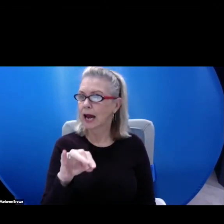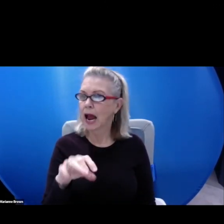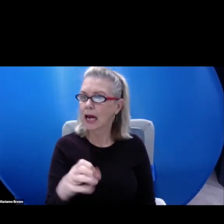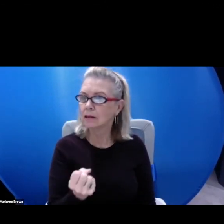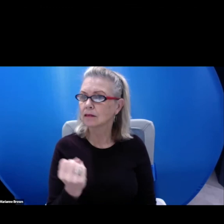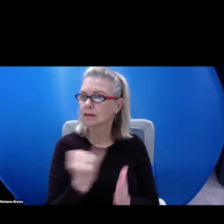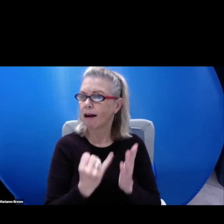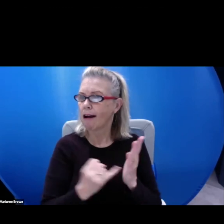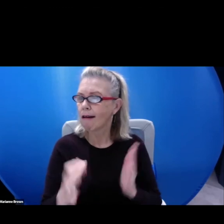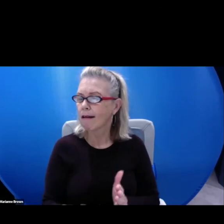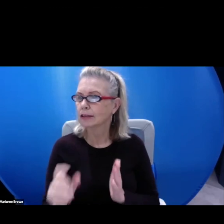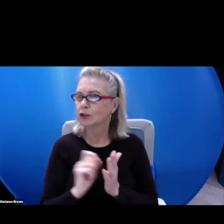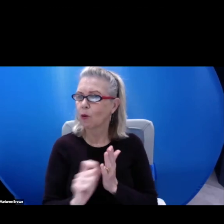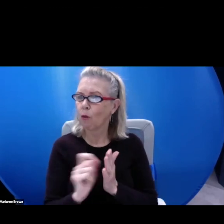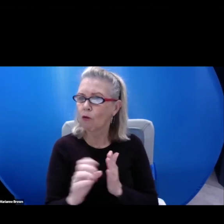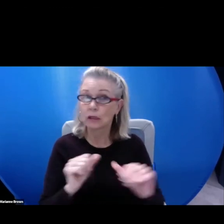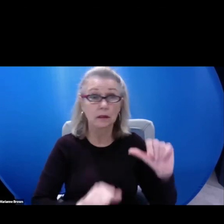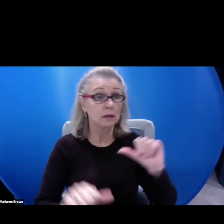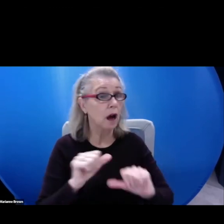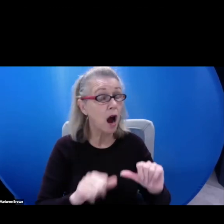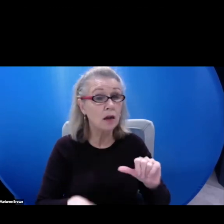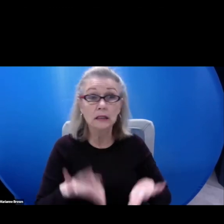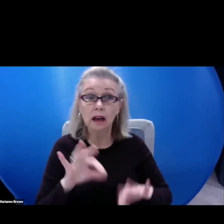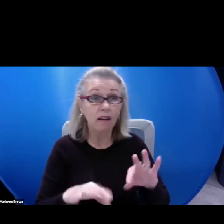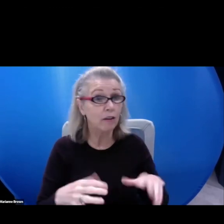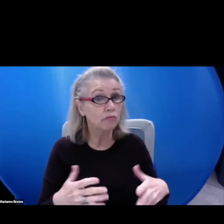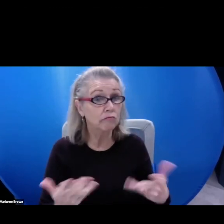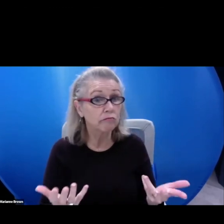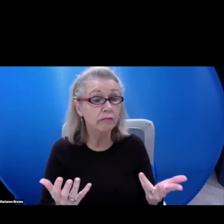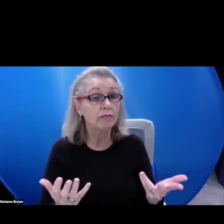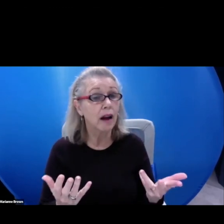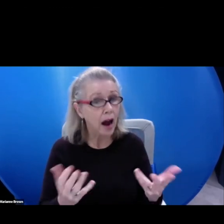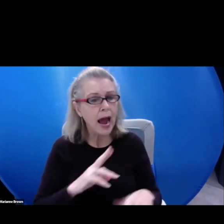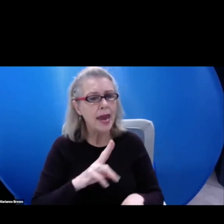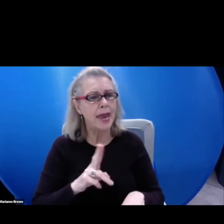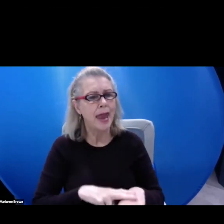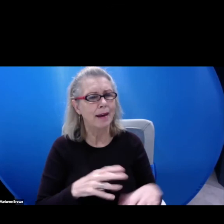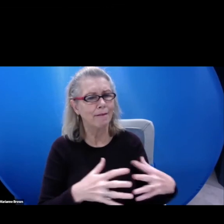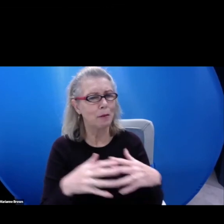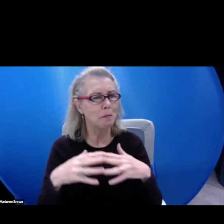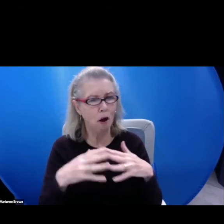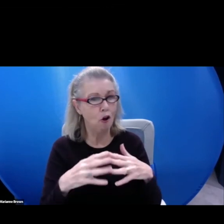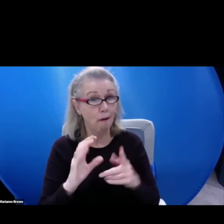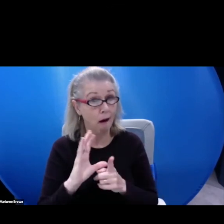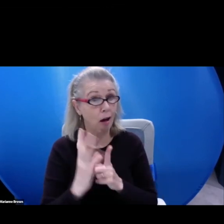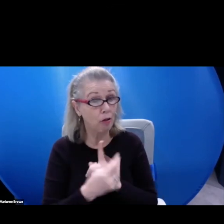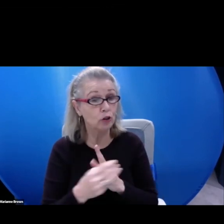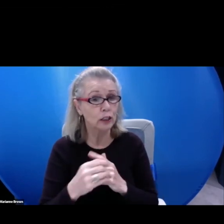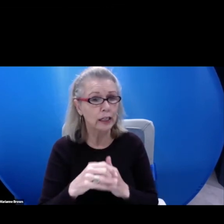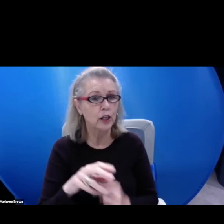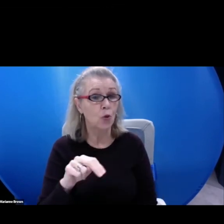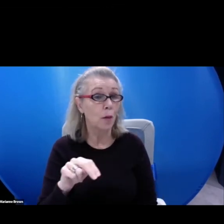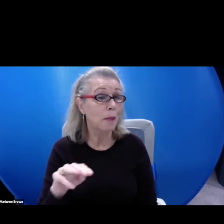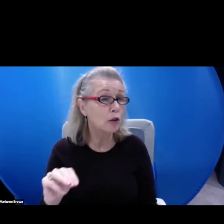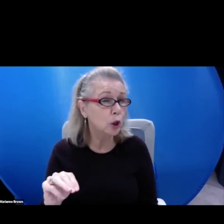and scientists discovered the nature and Native American culture of New Mexico, Taos,